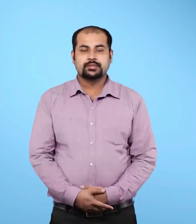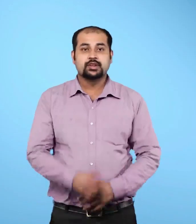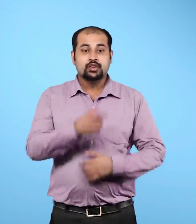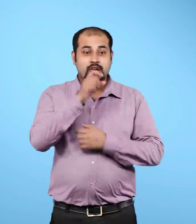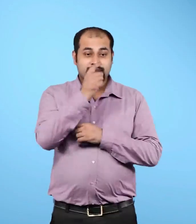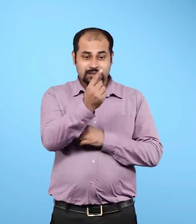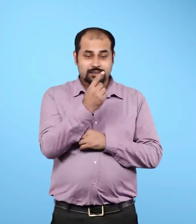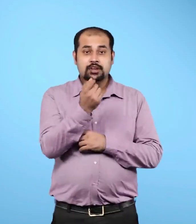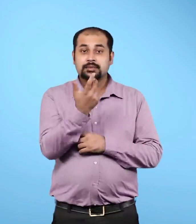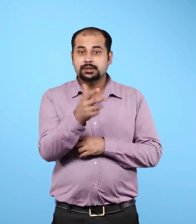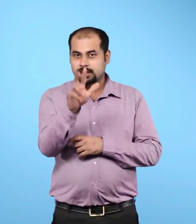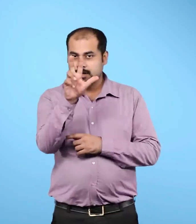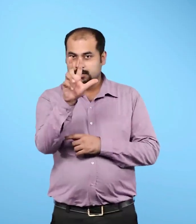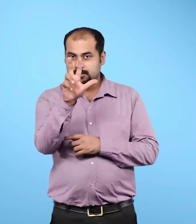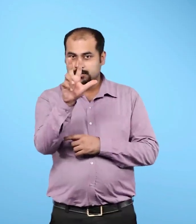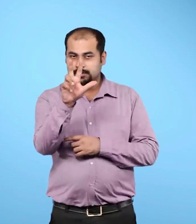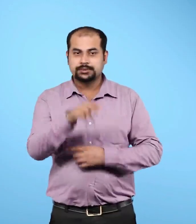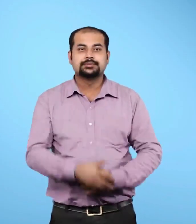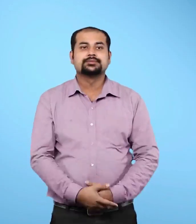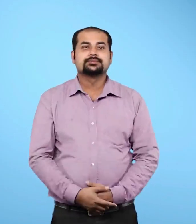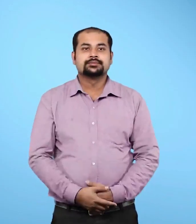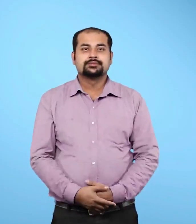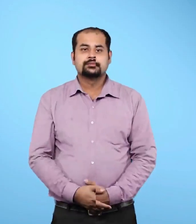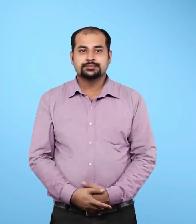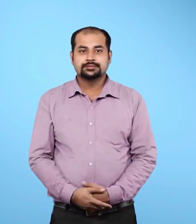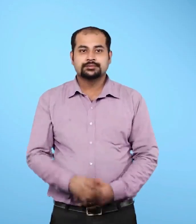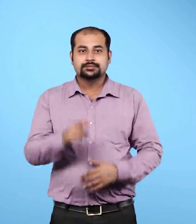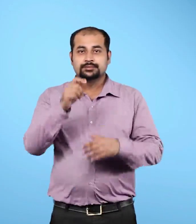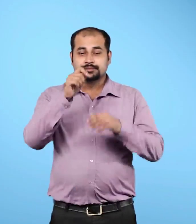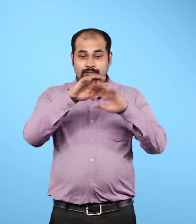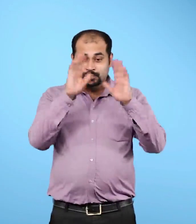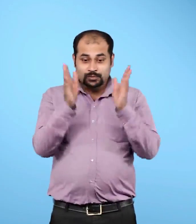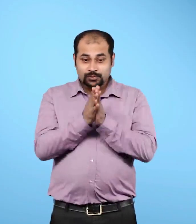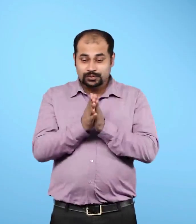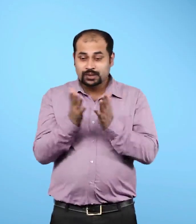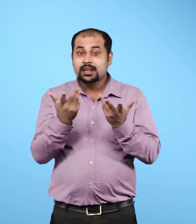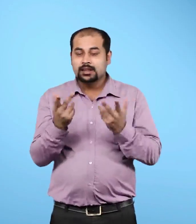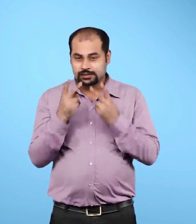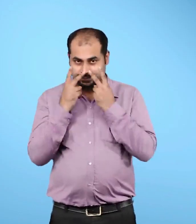and coffee rupees 8. Then what will be the total bill